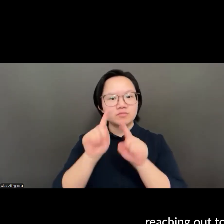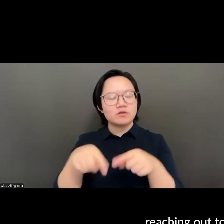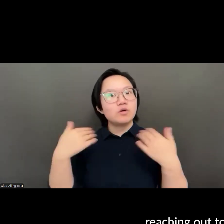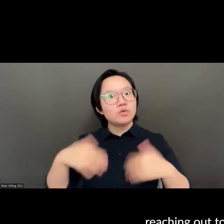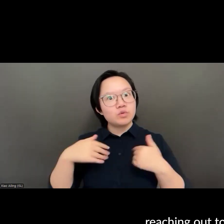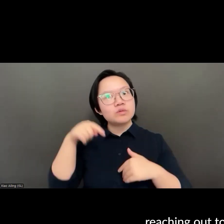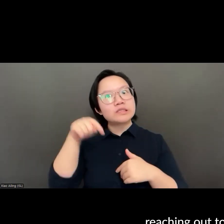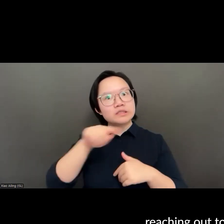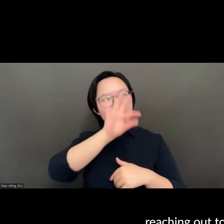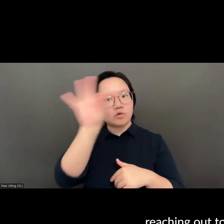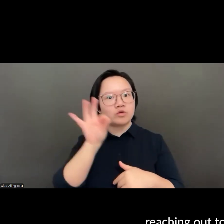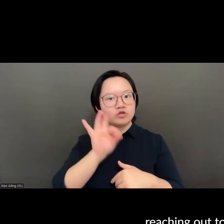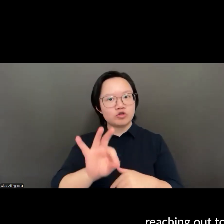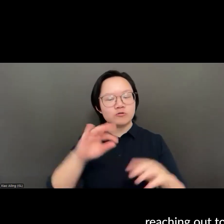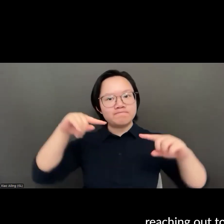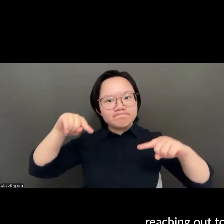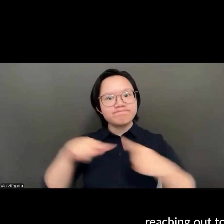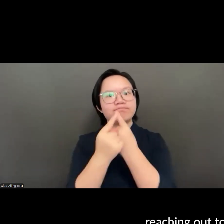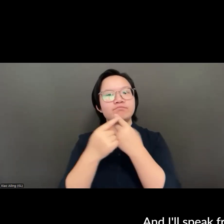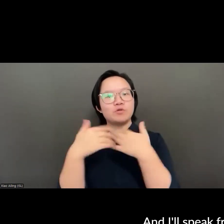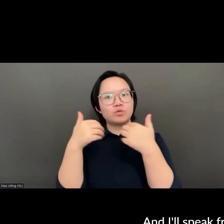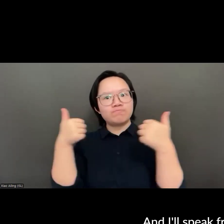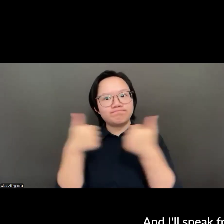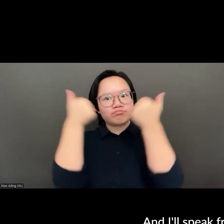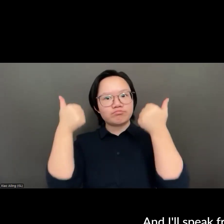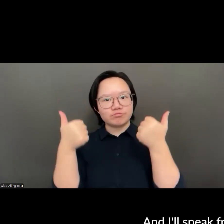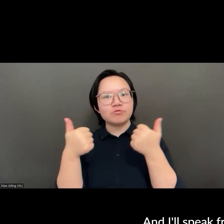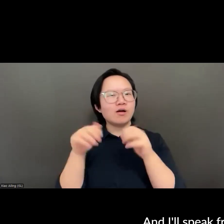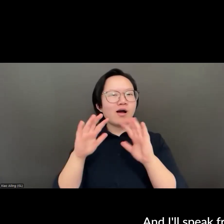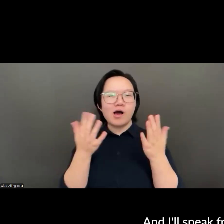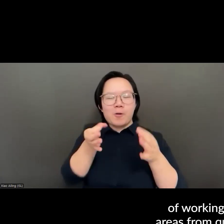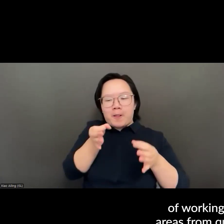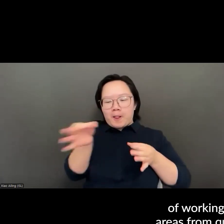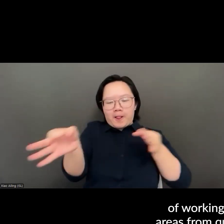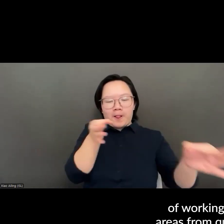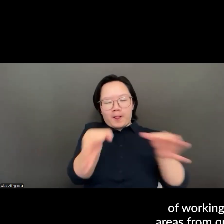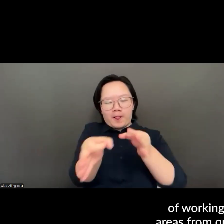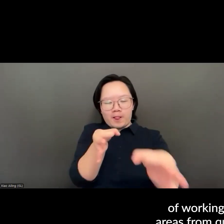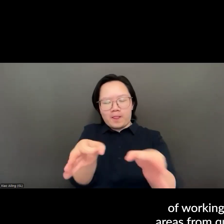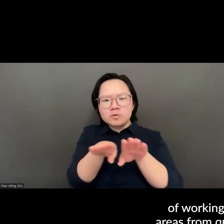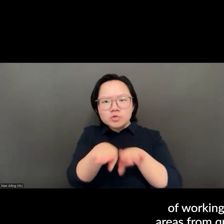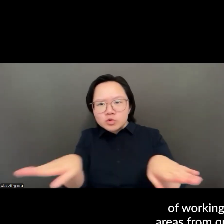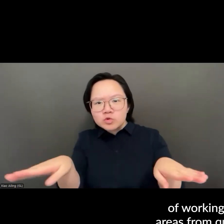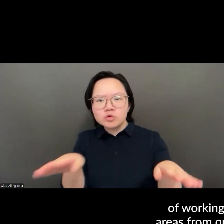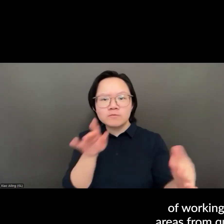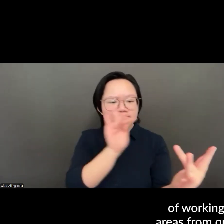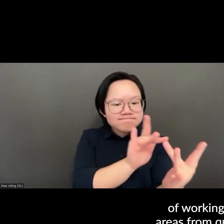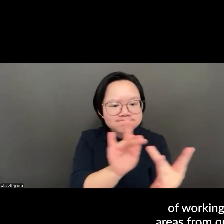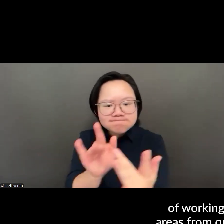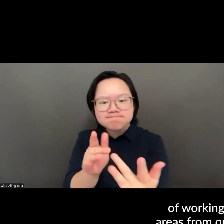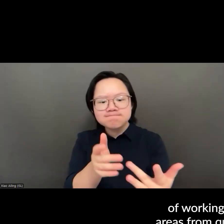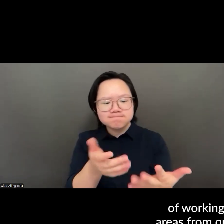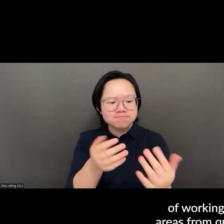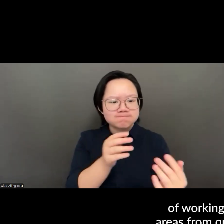challenge reaching out to the remote areas. So, and I'll speak from our experience of working in the remote areas from